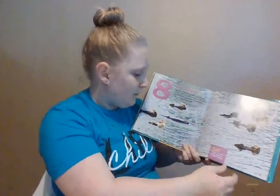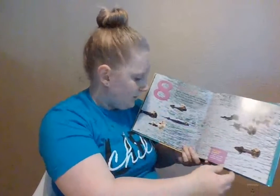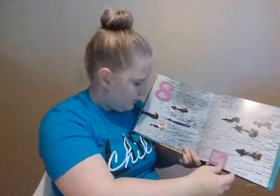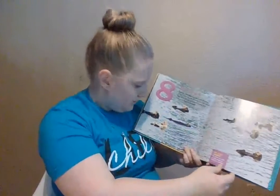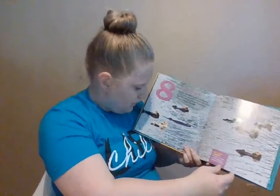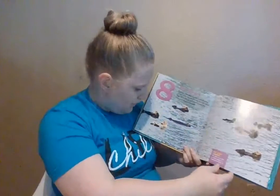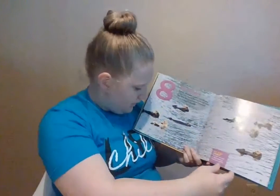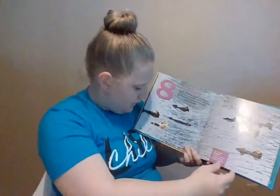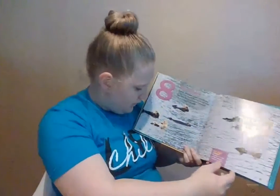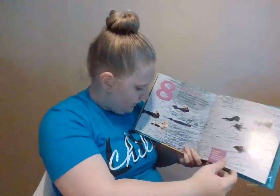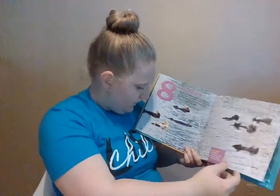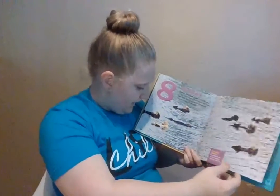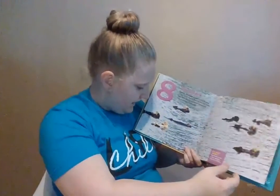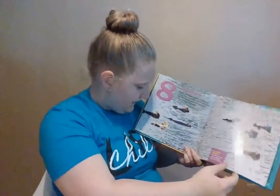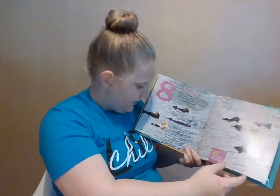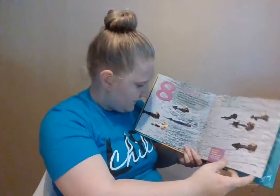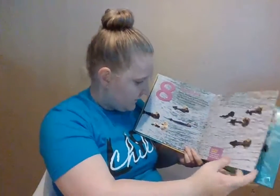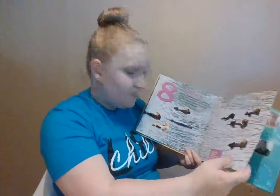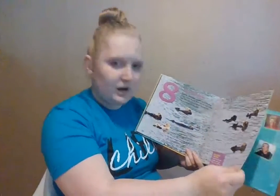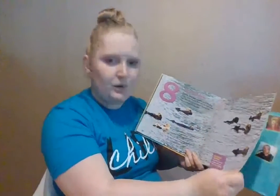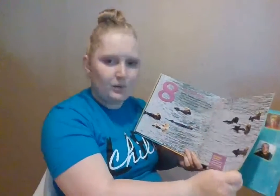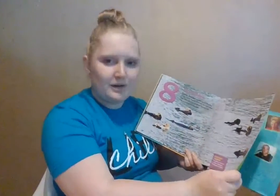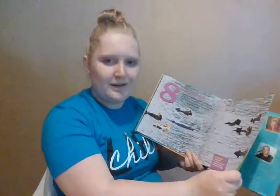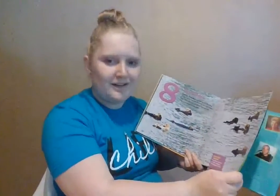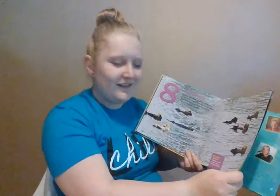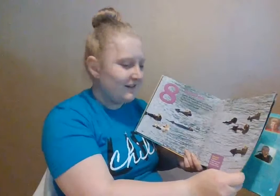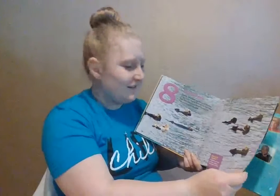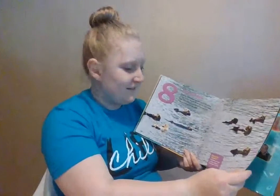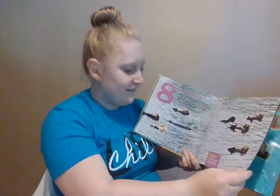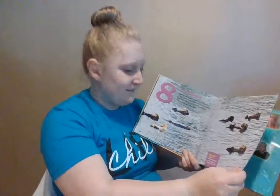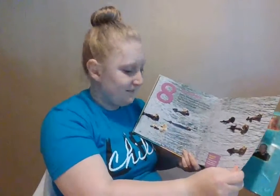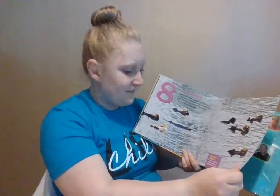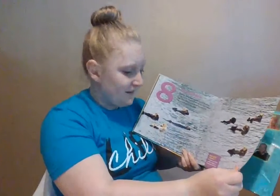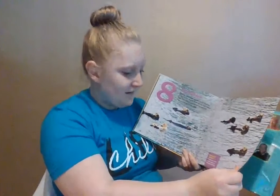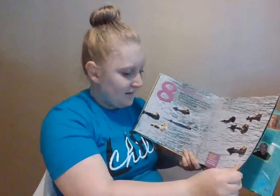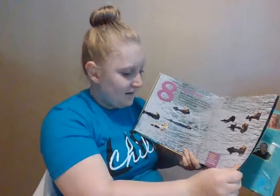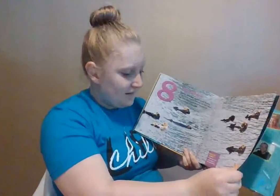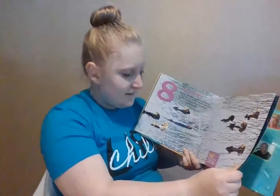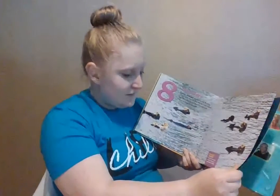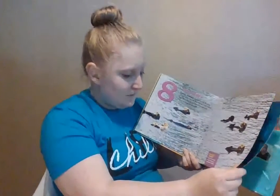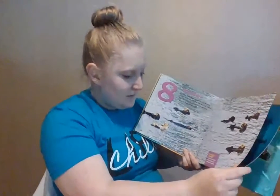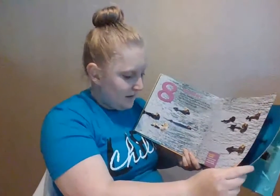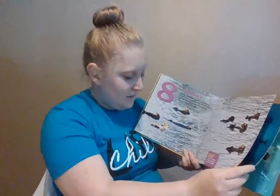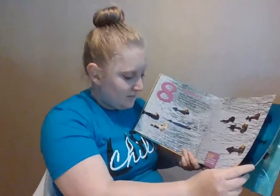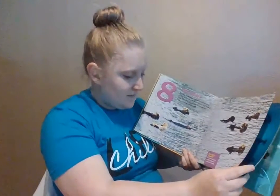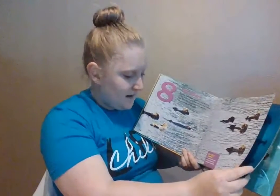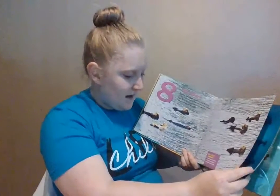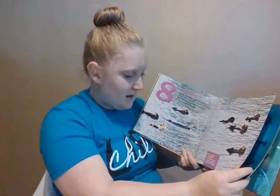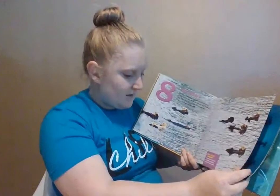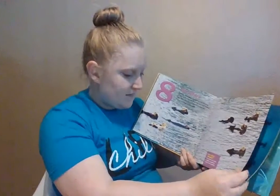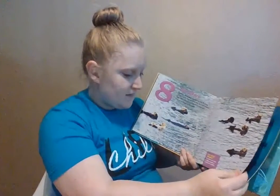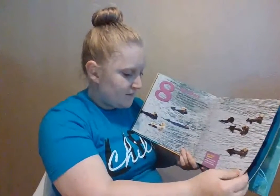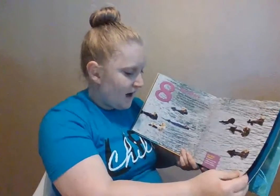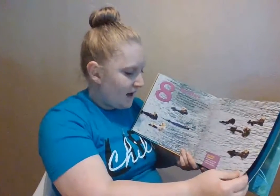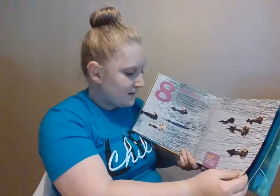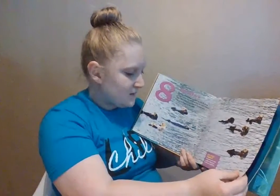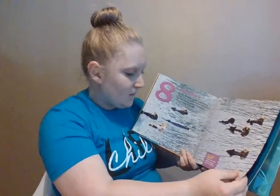cold. Wow, that's super cool. Did you know sea otters use rocks or